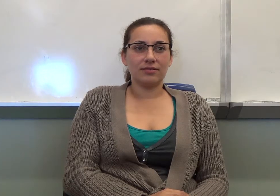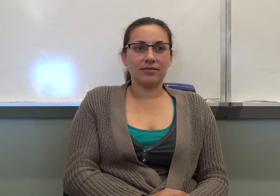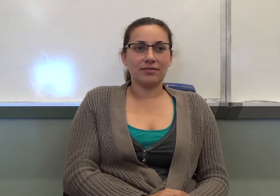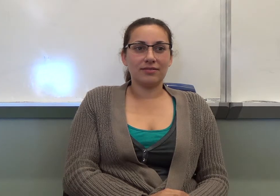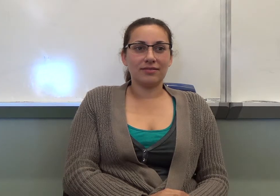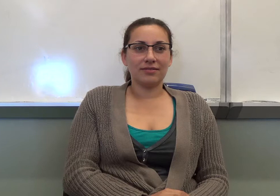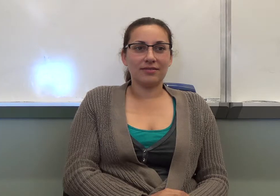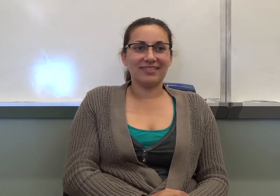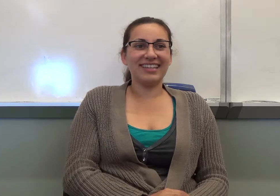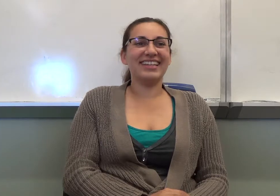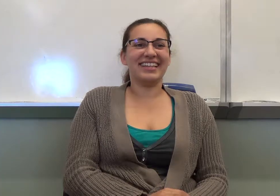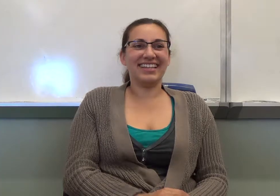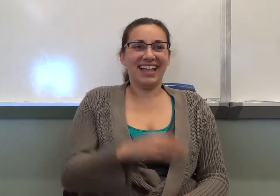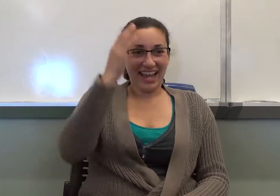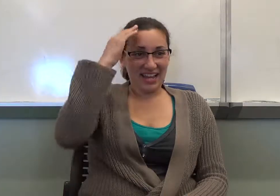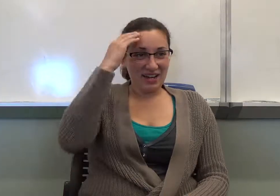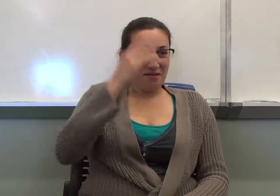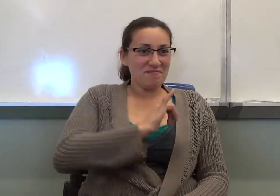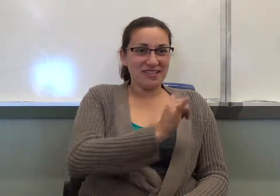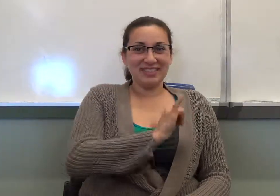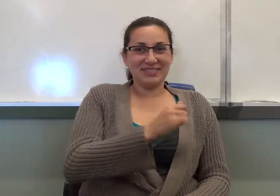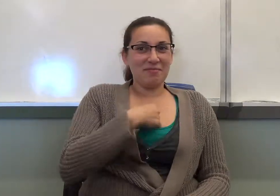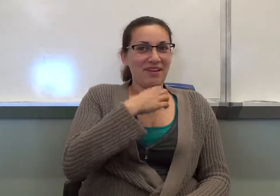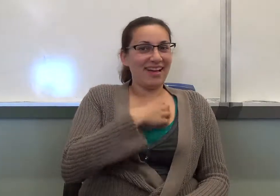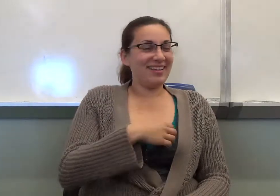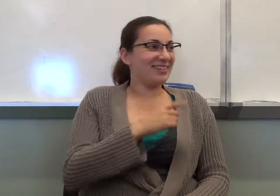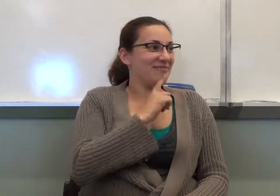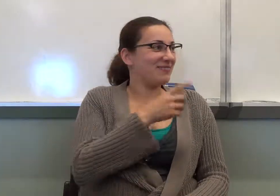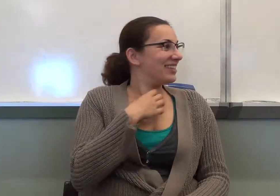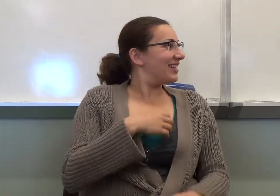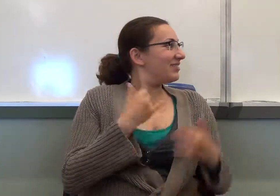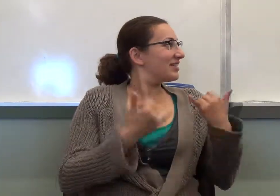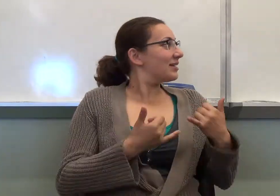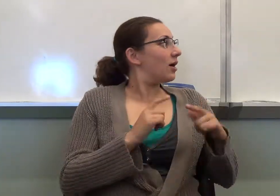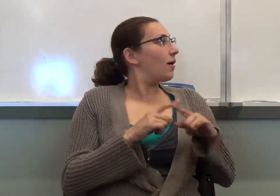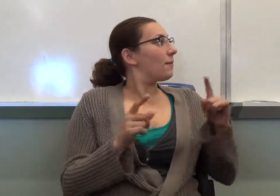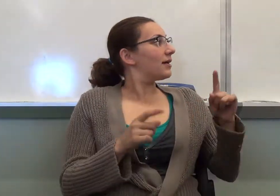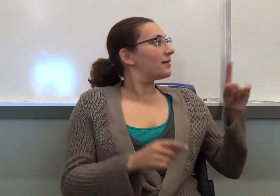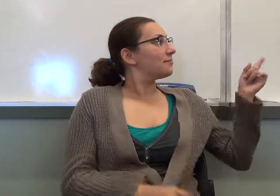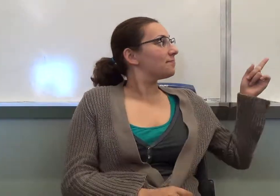would be a matter of simply multiplying pi r by r,